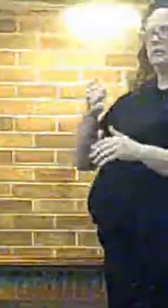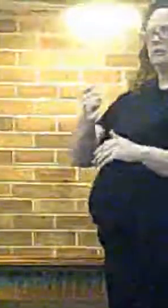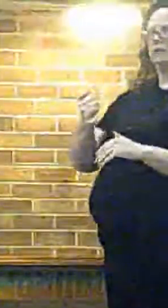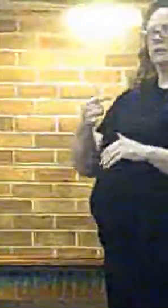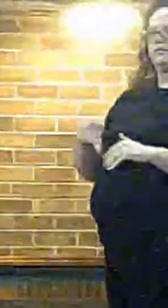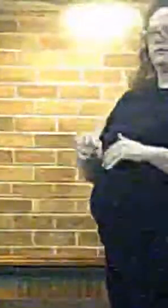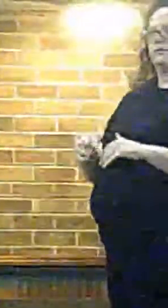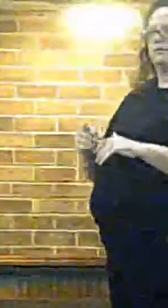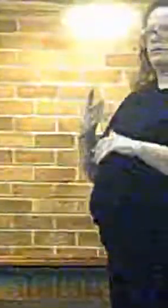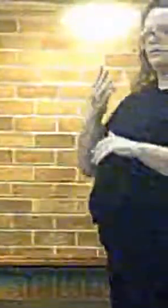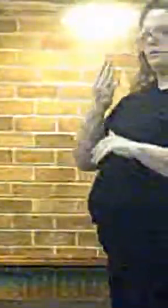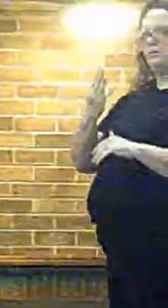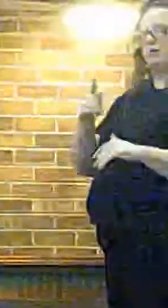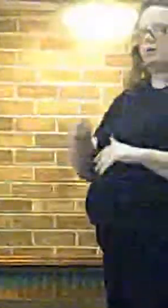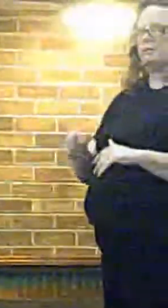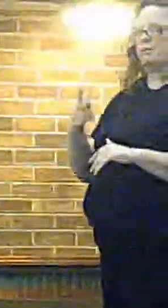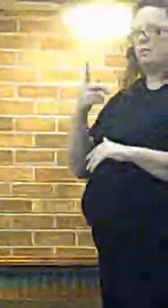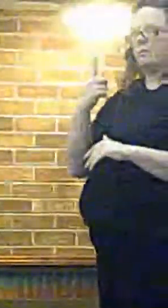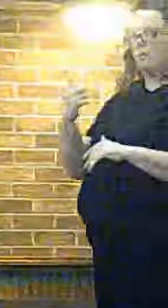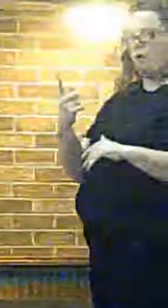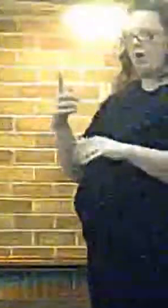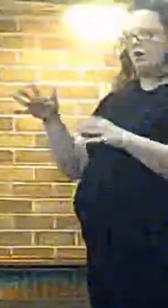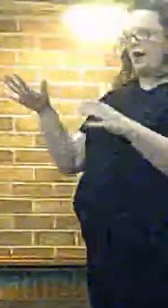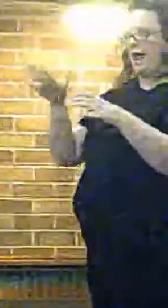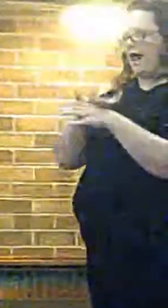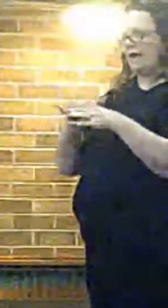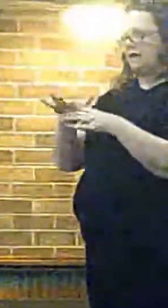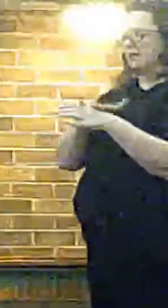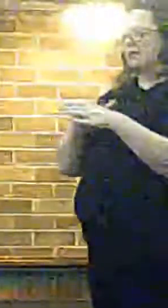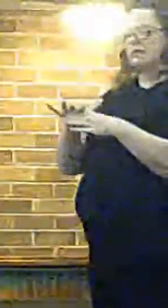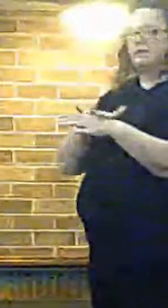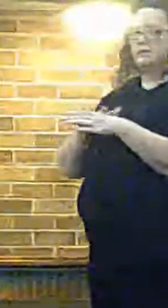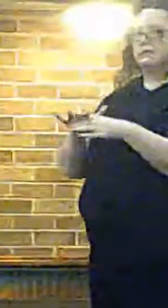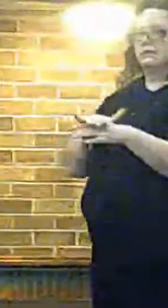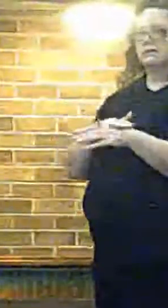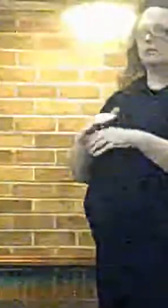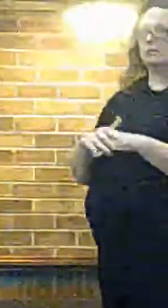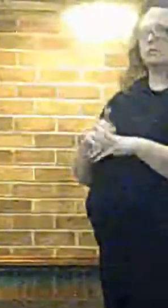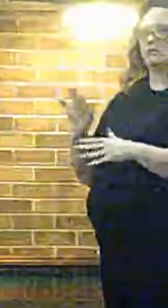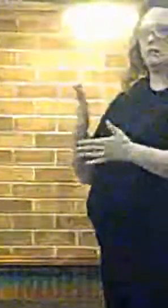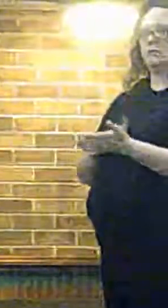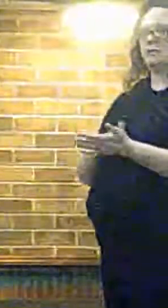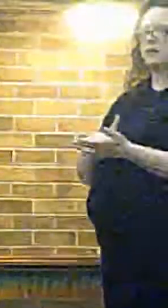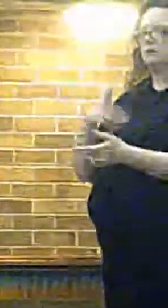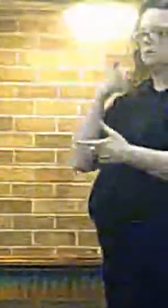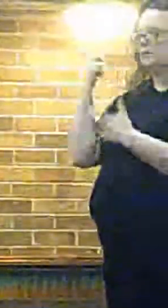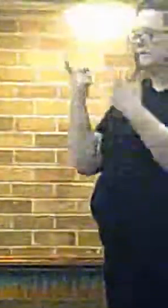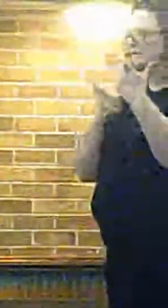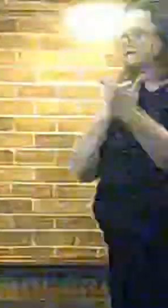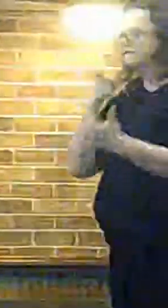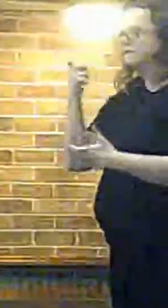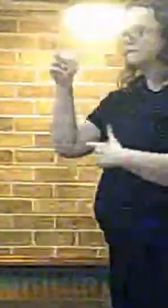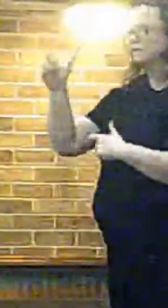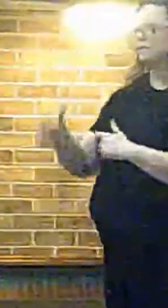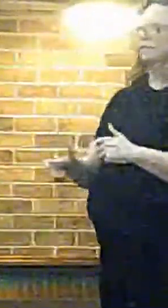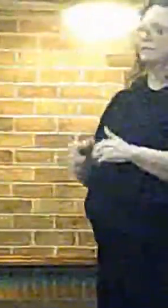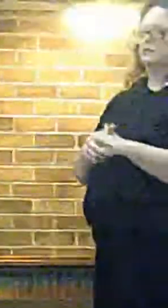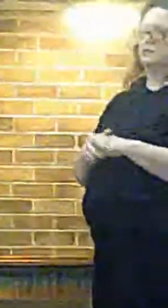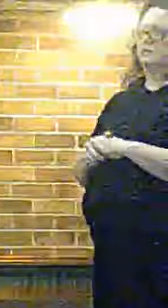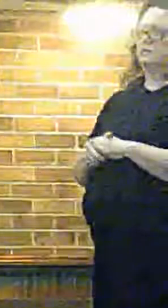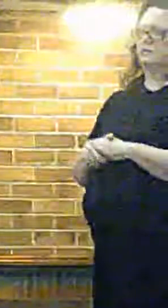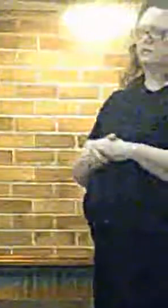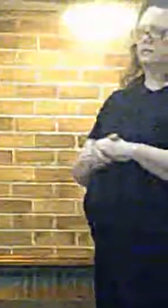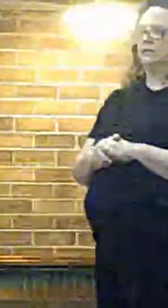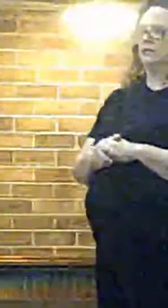Which is of no use to us in the sense of this. Obviously, if I can just look in 5 minutes, you will find somewhere else. As can my officers, and yes. We